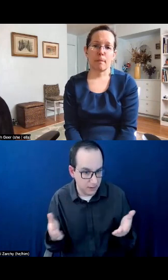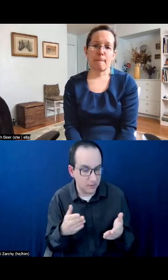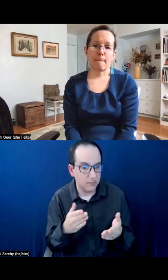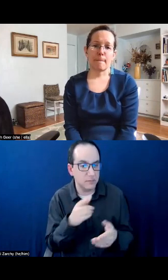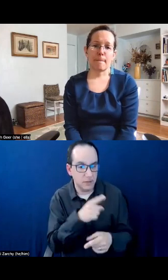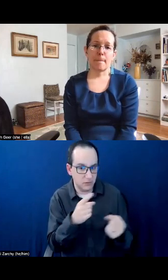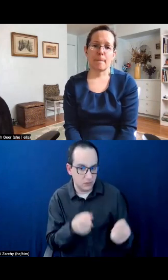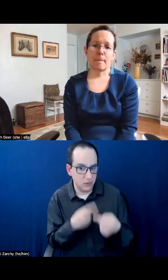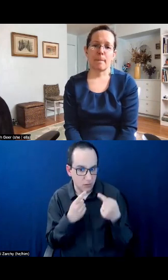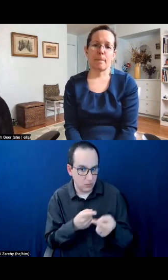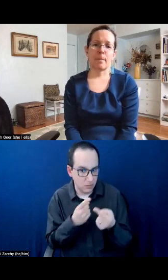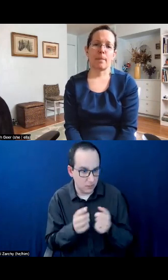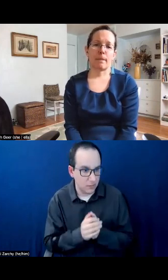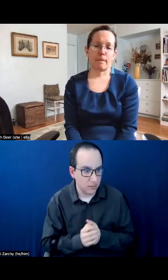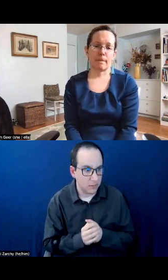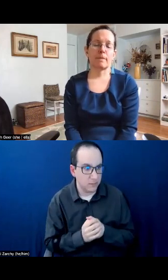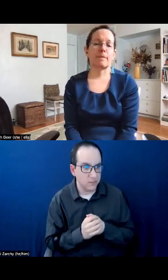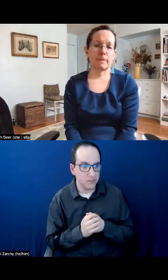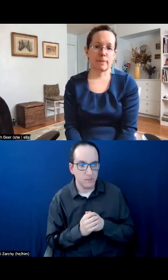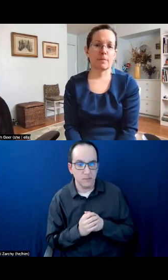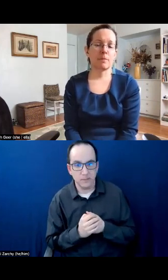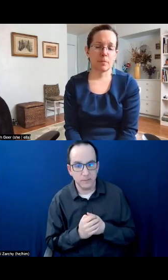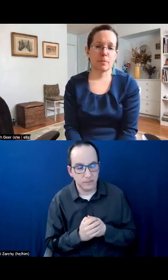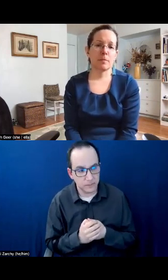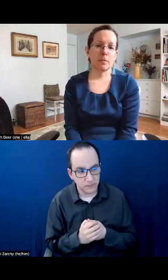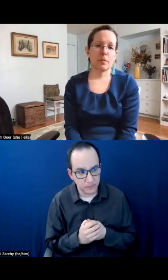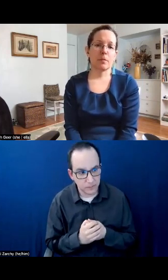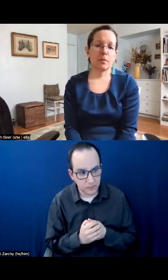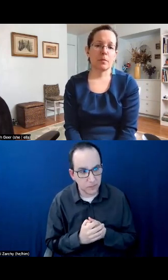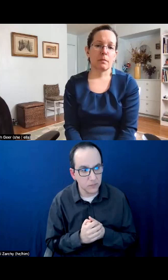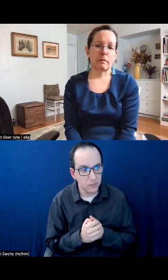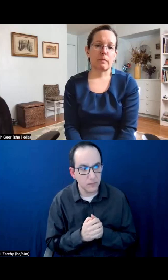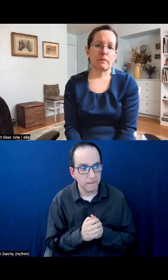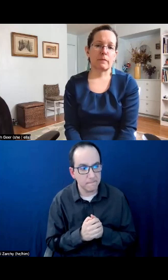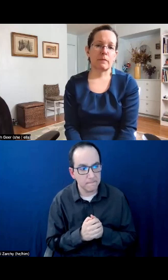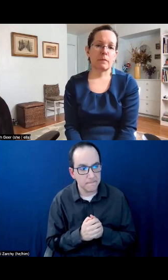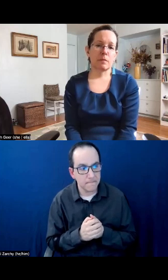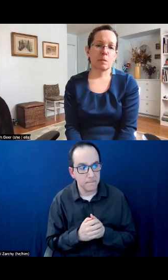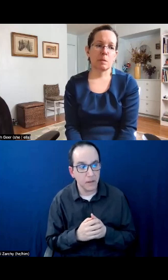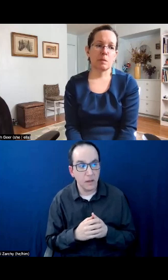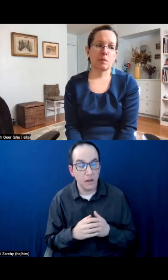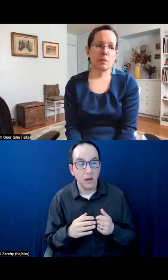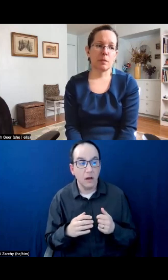information so you can figure out where their areas of struggle are.